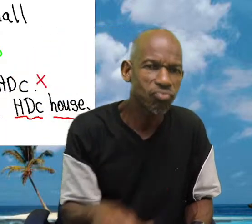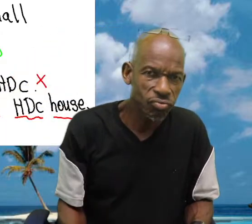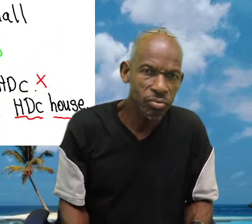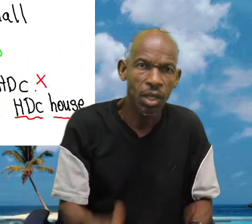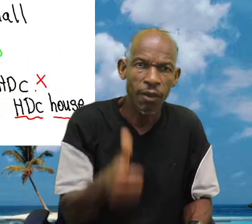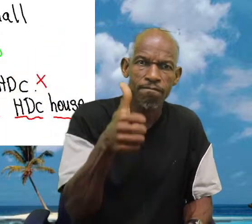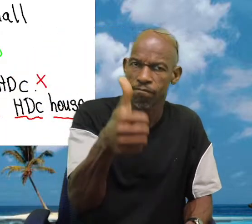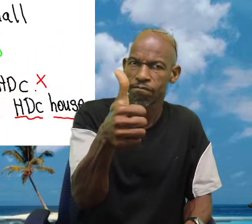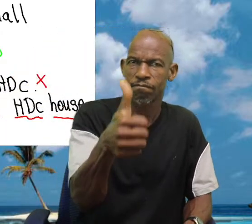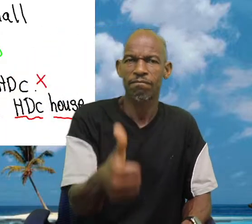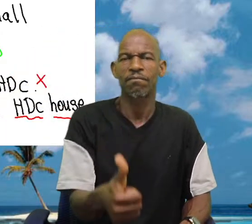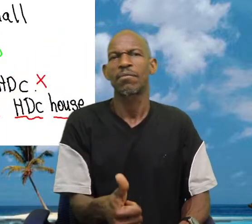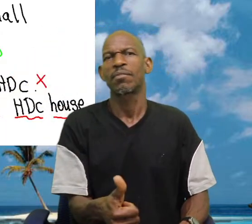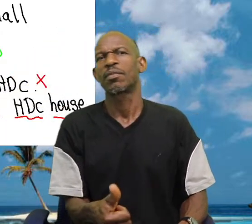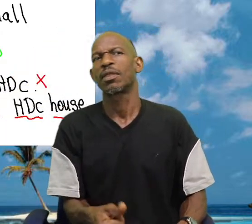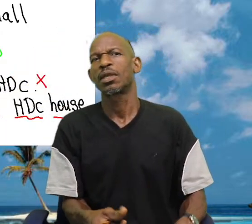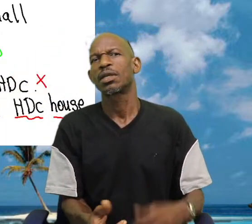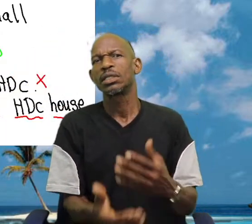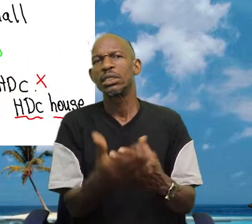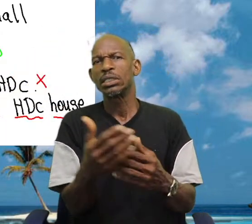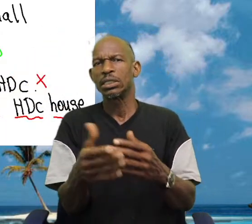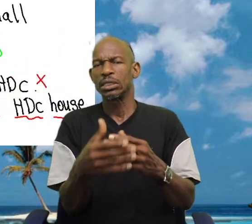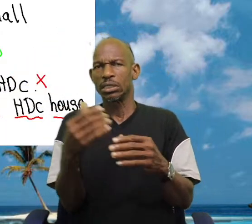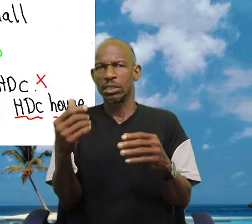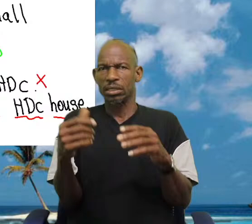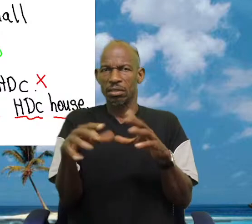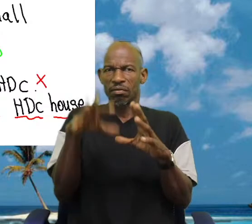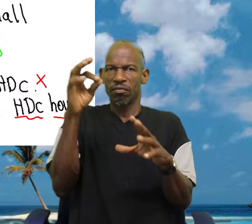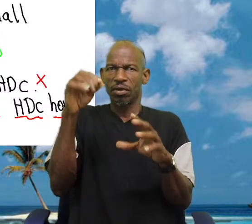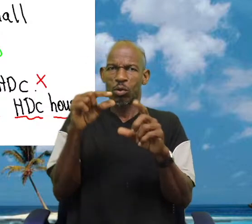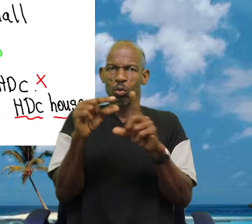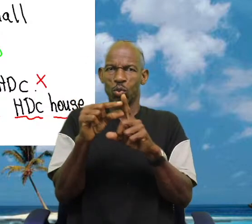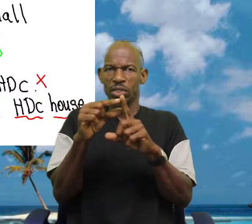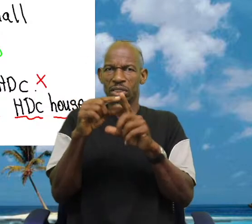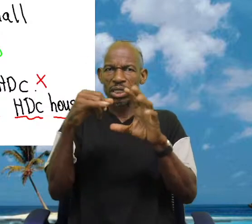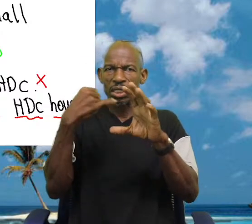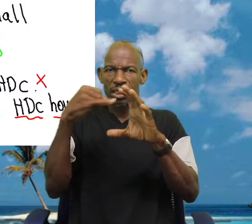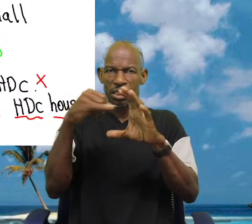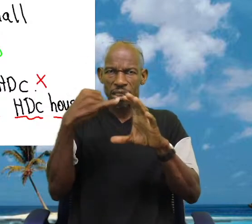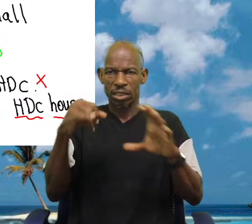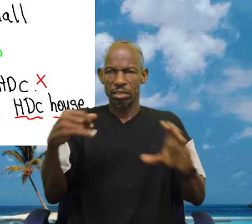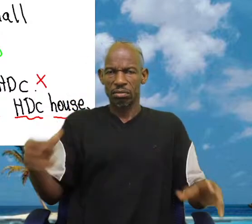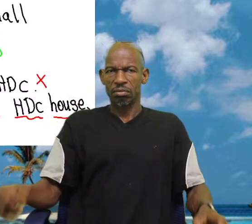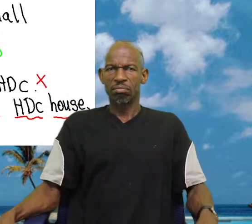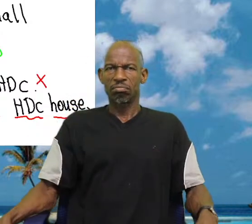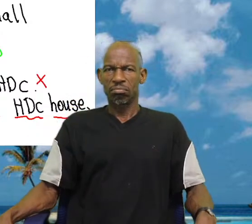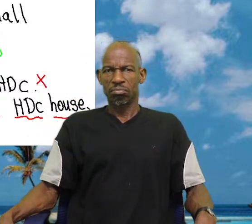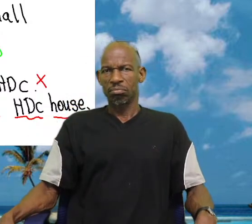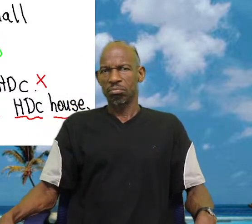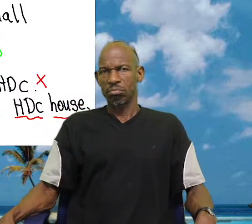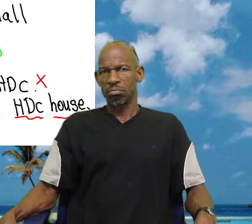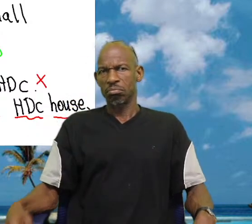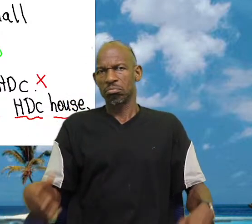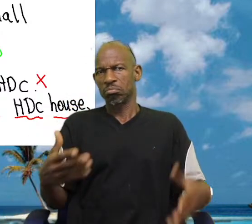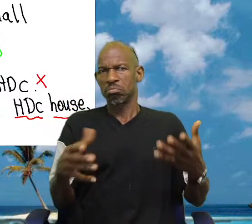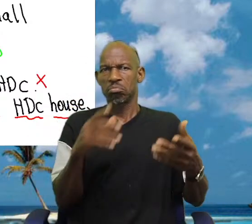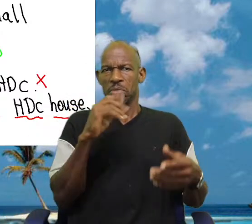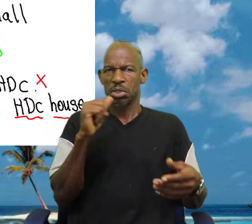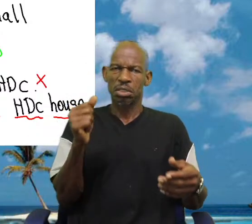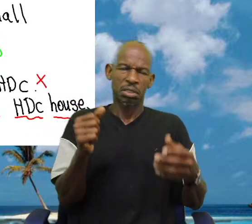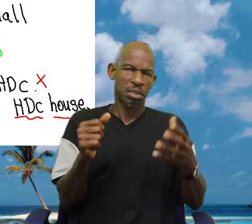on the internet. It's easier to find sentences with new words than you just go in and read a book. You may not get that same word,